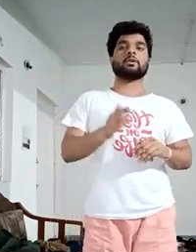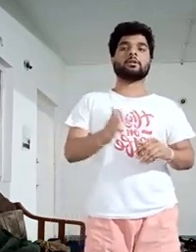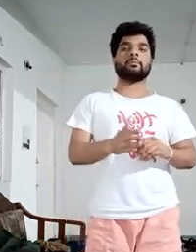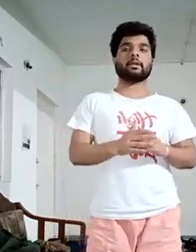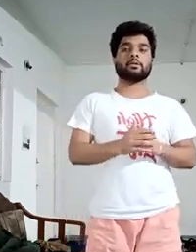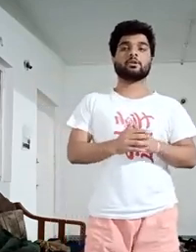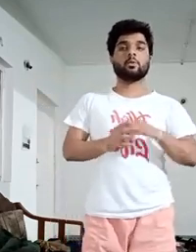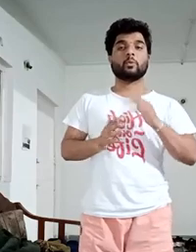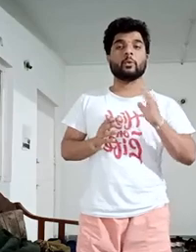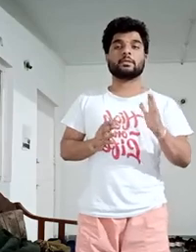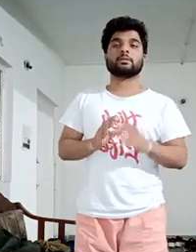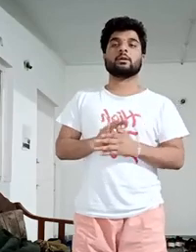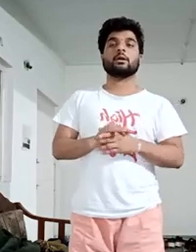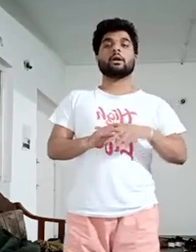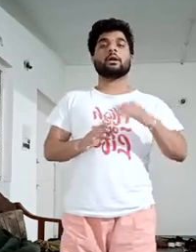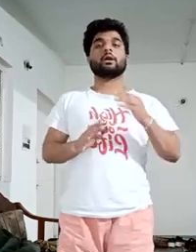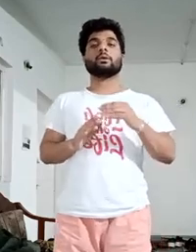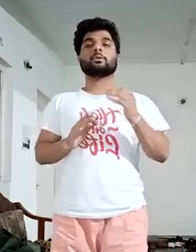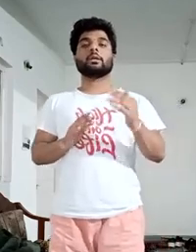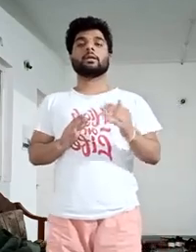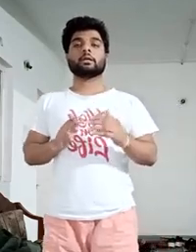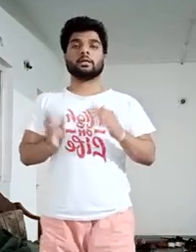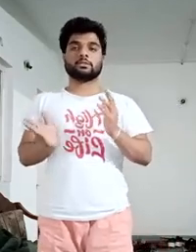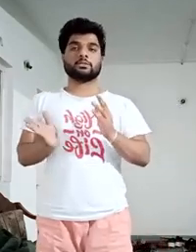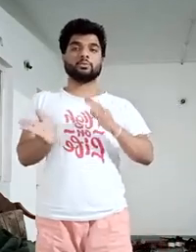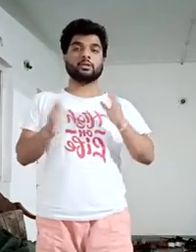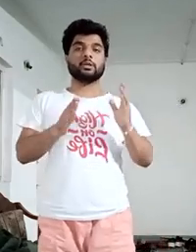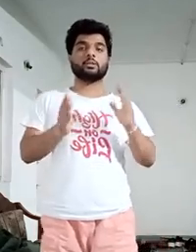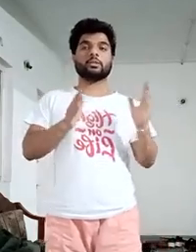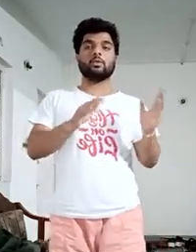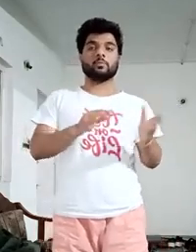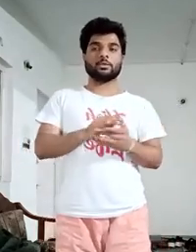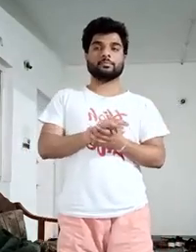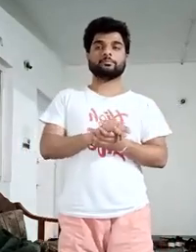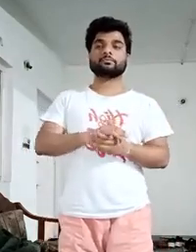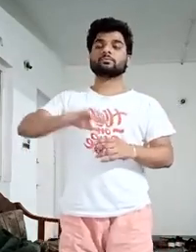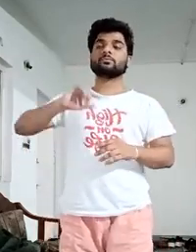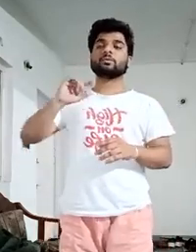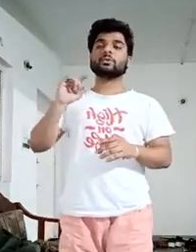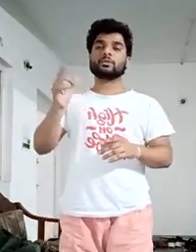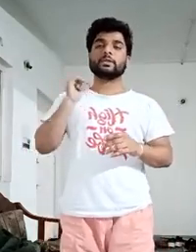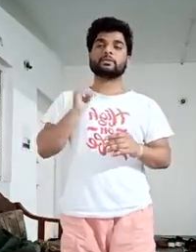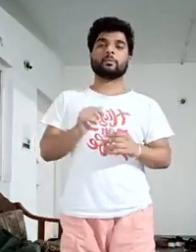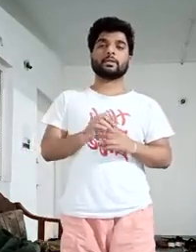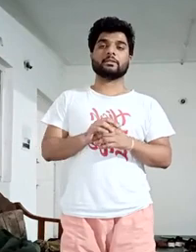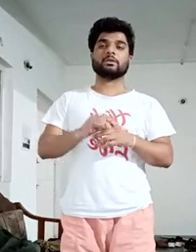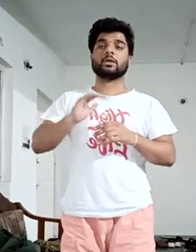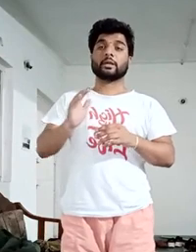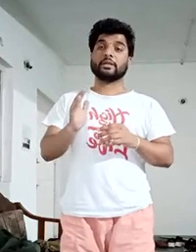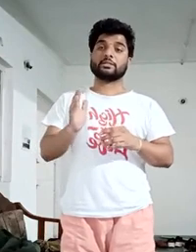java.until package provides the utility classes to deal with objects. So next topic is